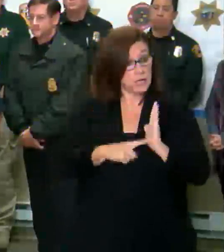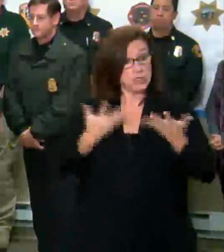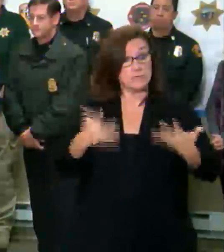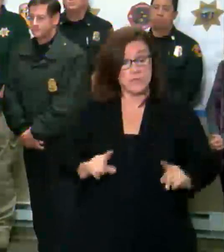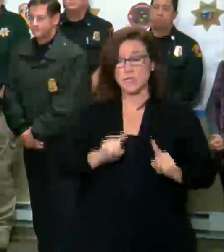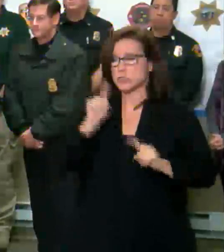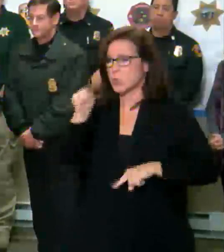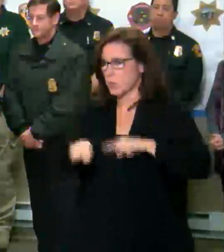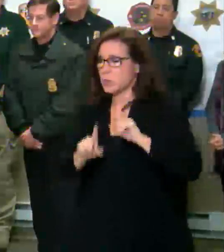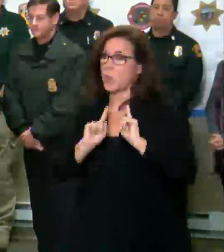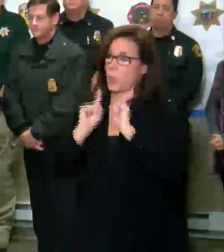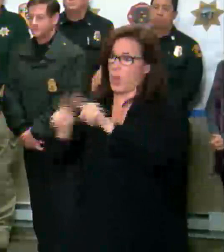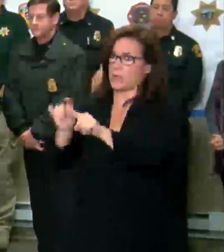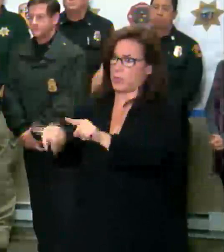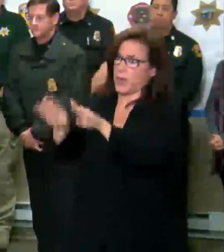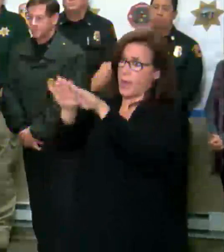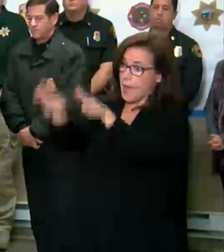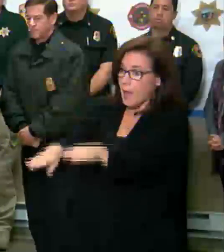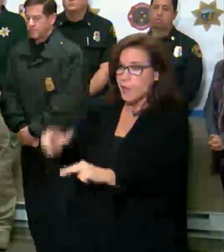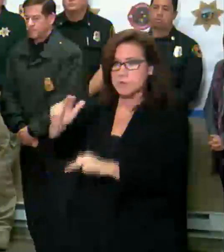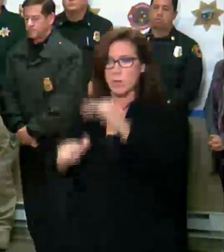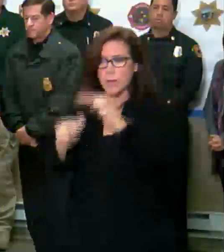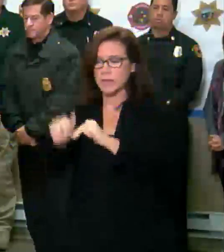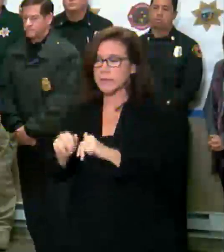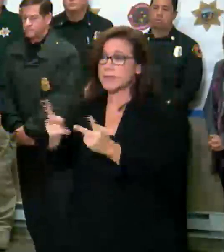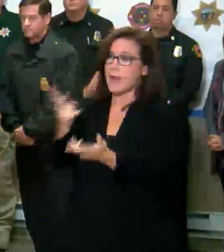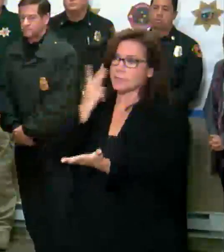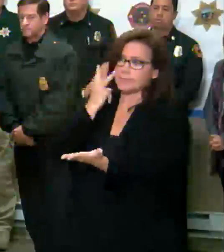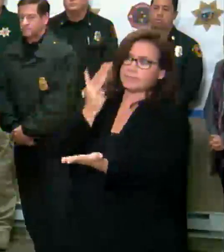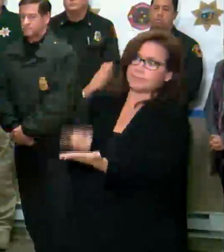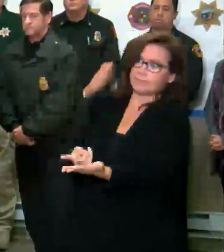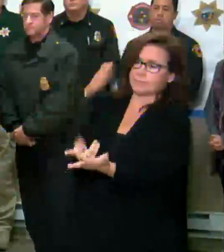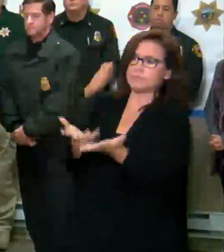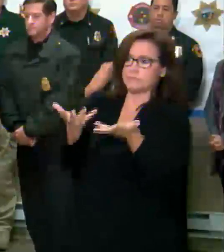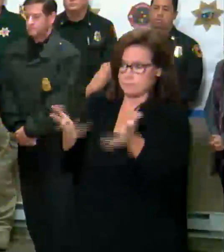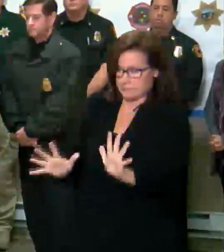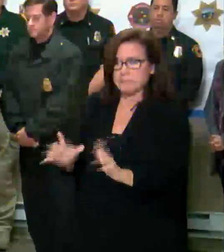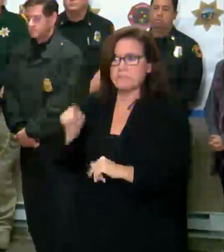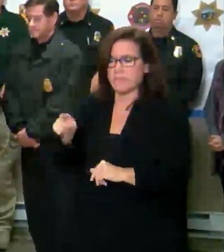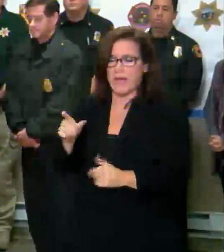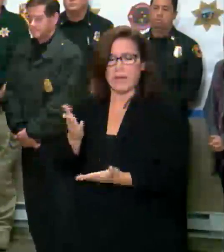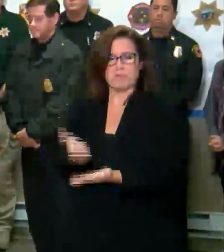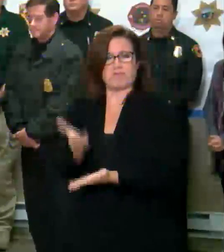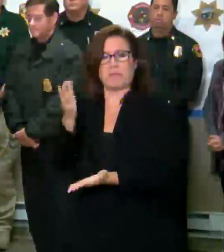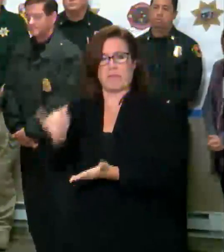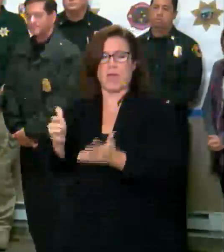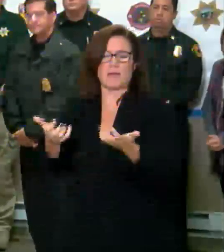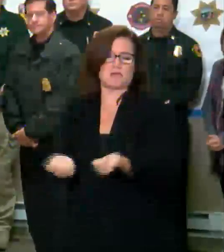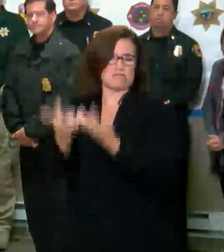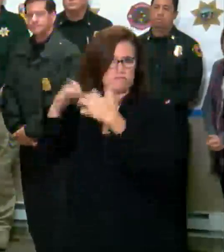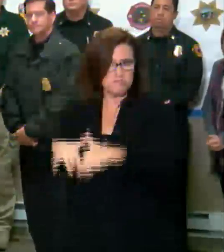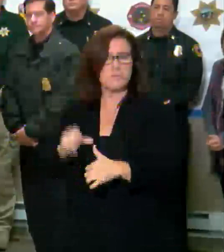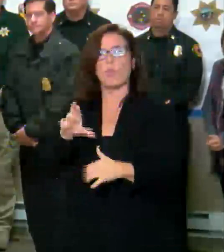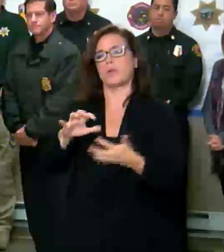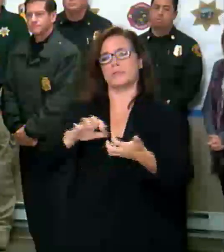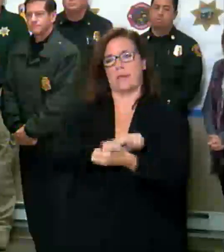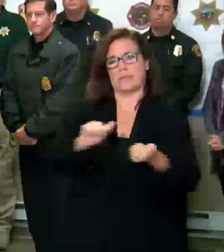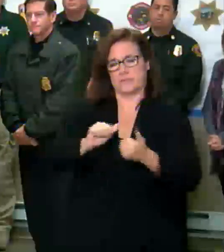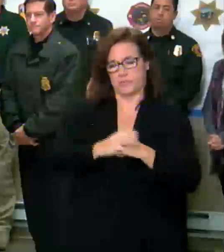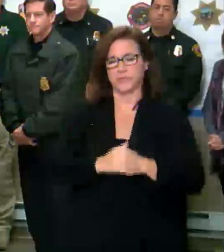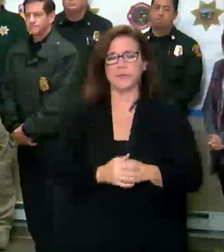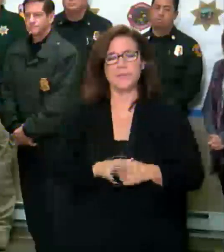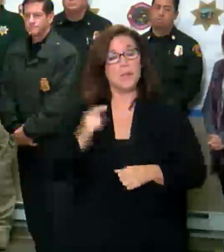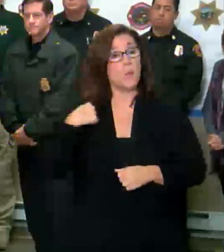so and validate the type of structure, the extent of damage, and ownership. We recognize that the